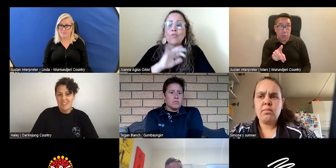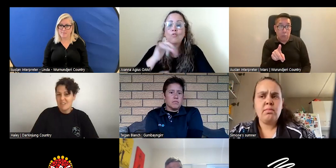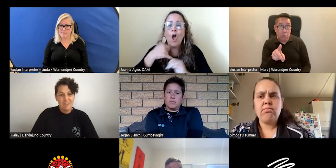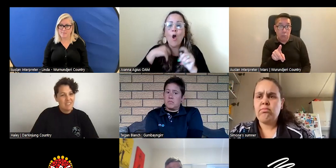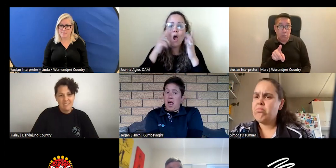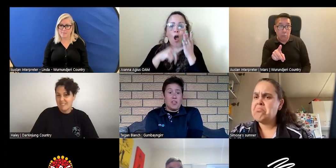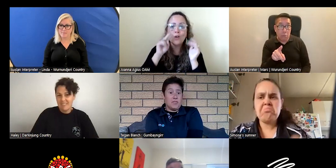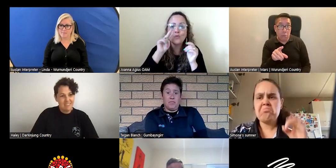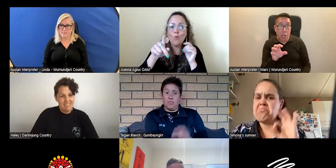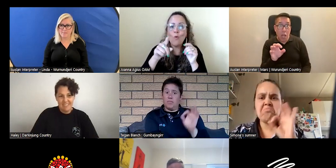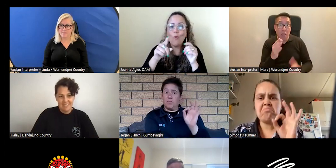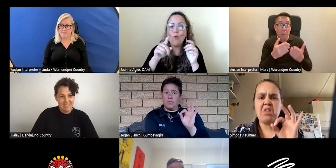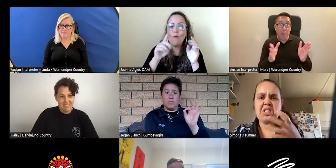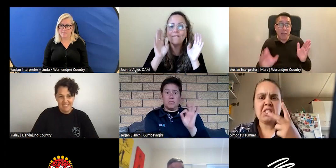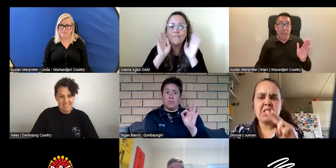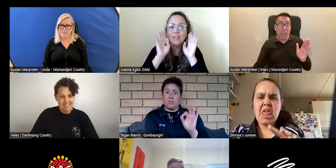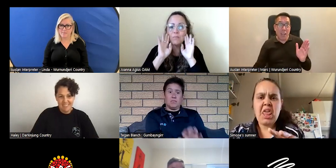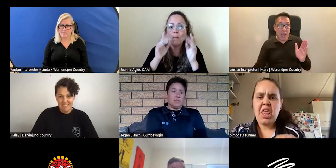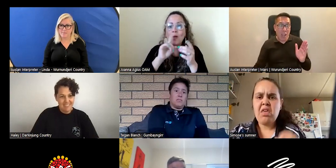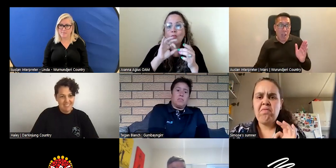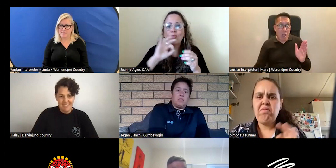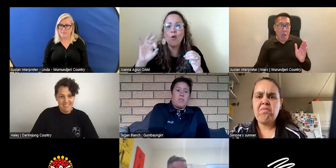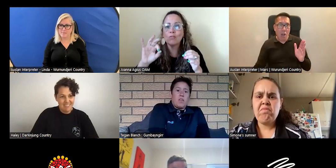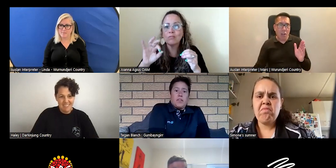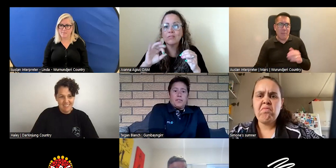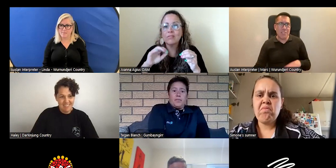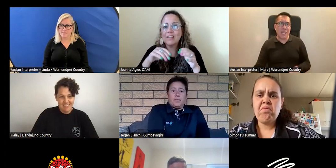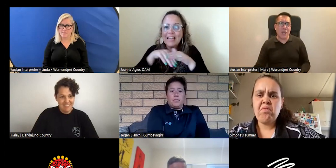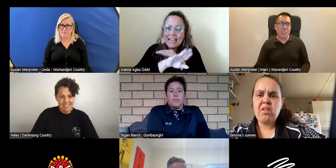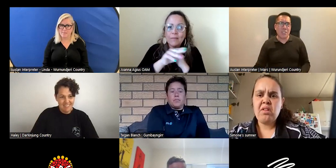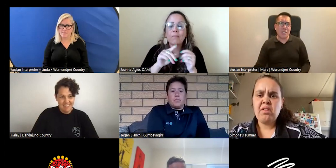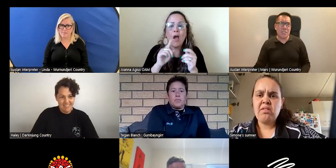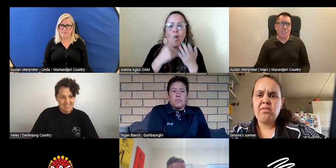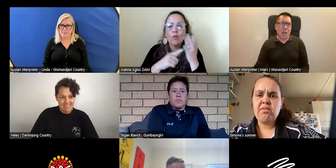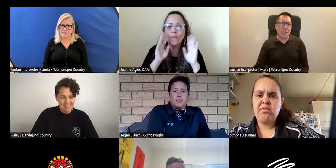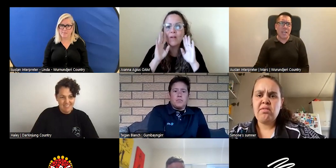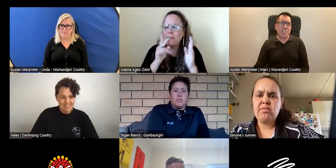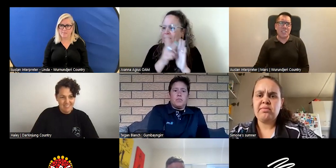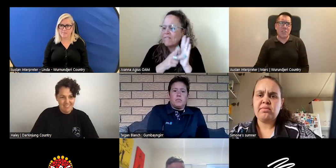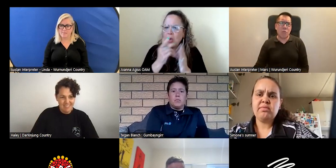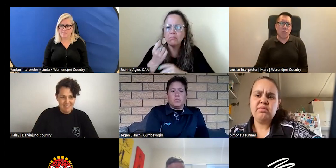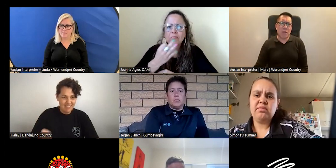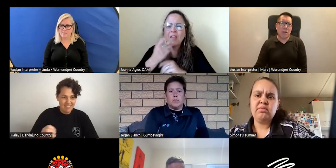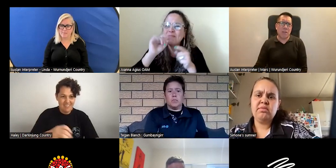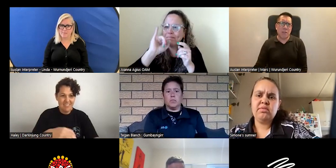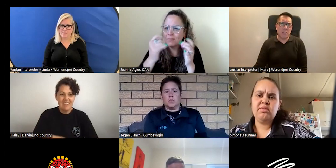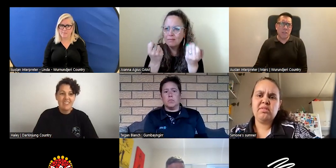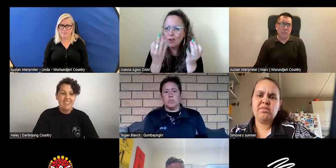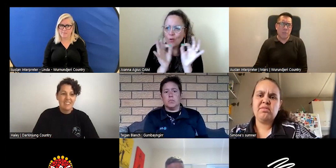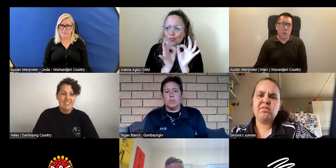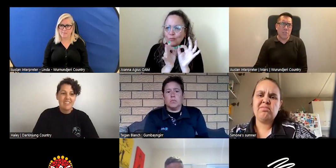Because that was another public one. Oh, let me just say, I didn't actually see it